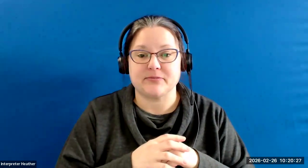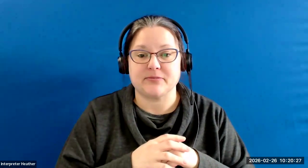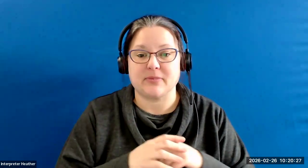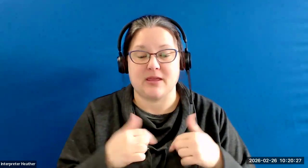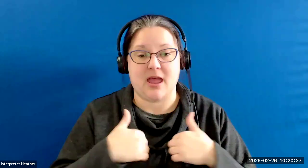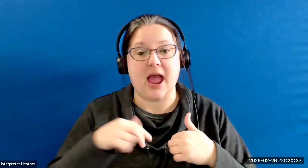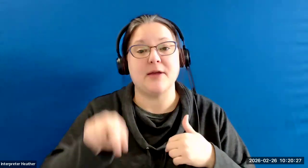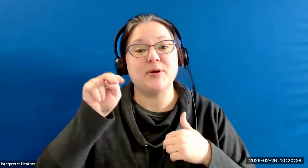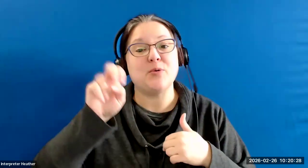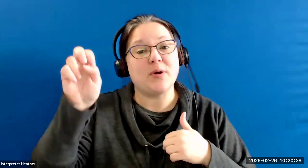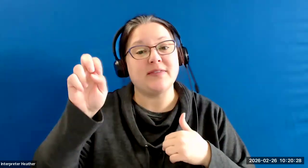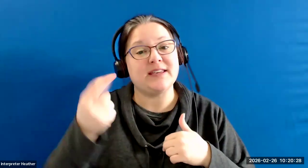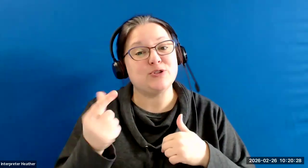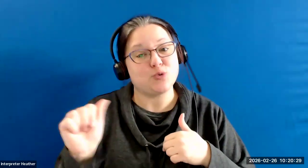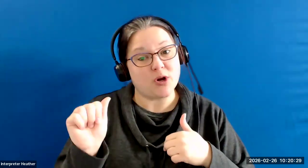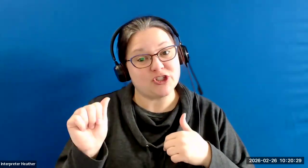in Northeast Georgia.